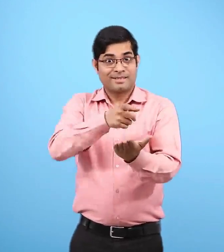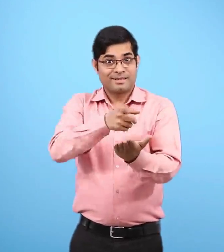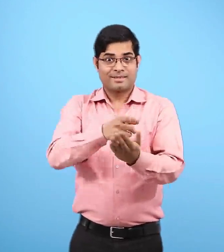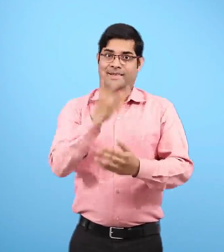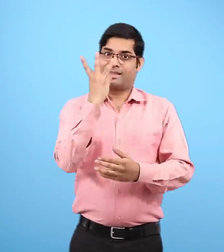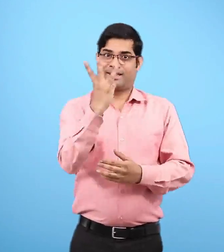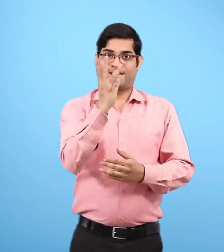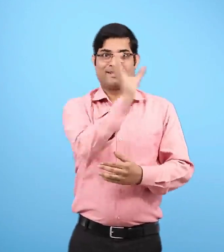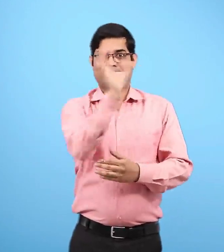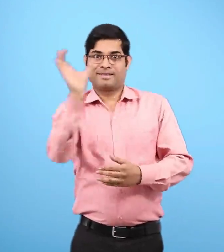3 watermelons.